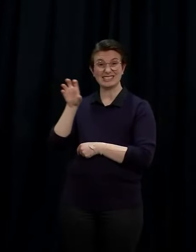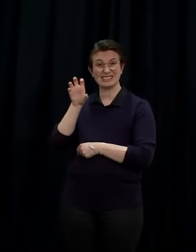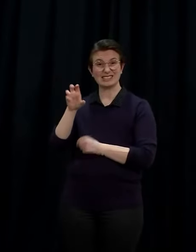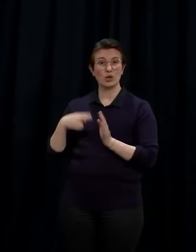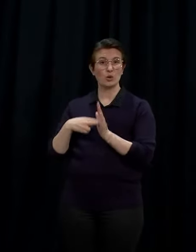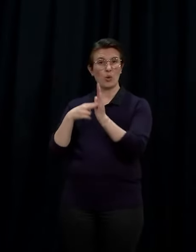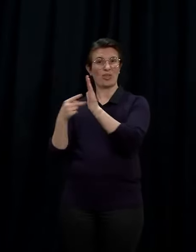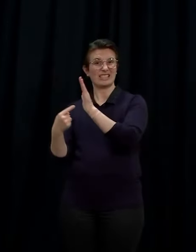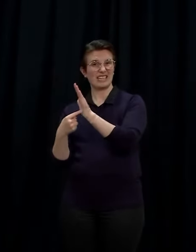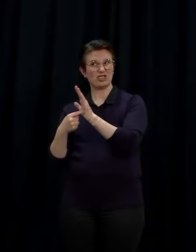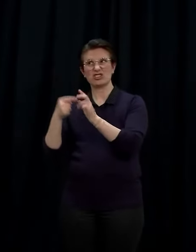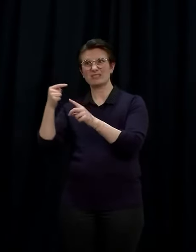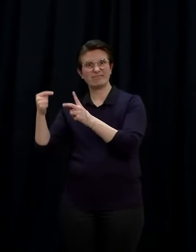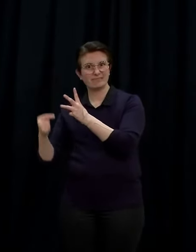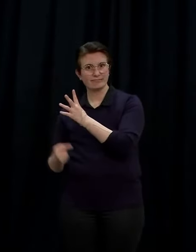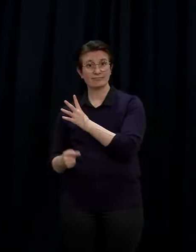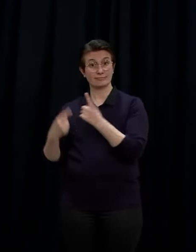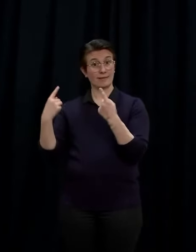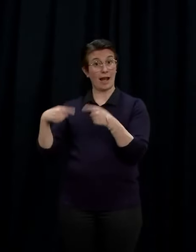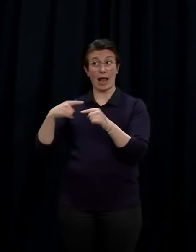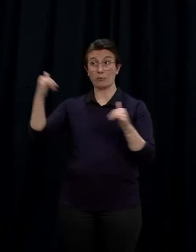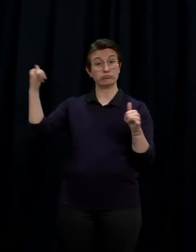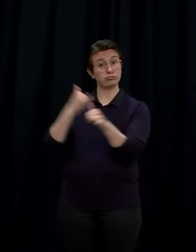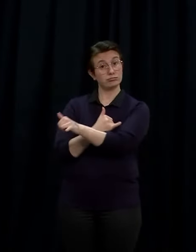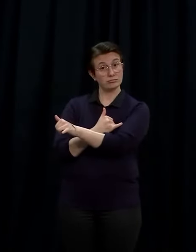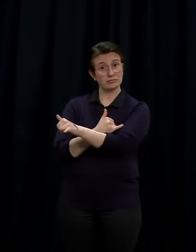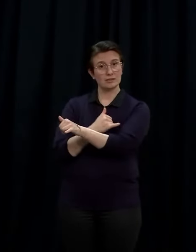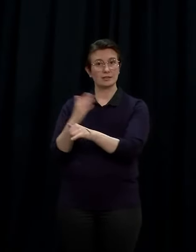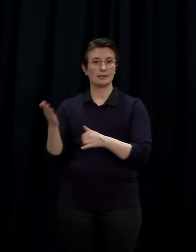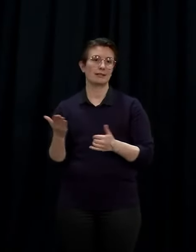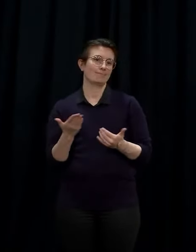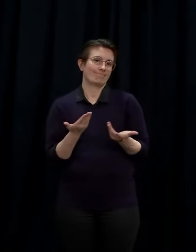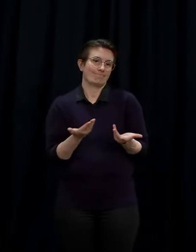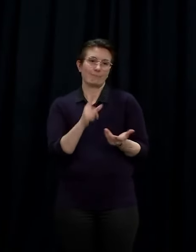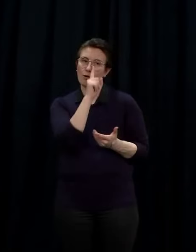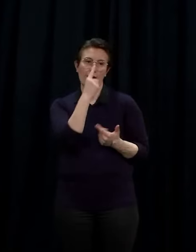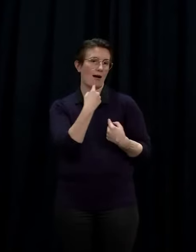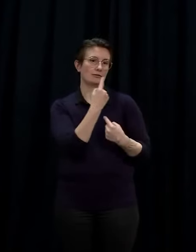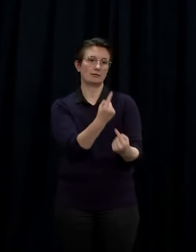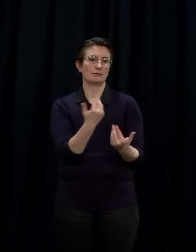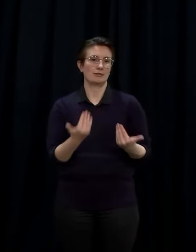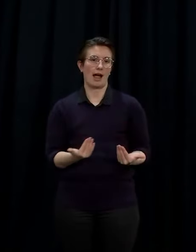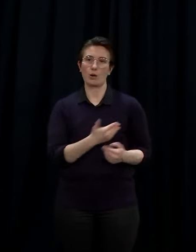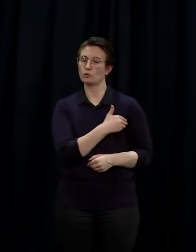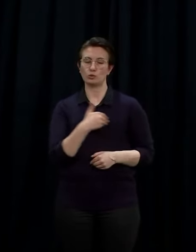Look, too soon for us to say. And I would say it's not just up to us. Those states have,